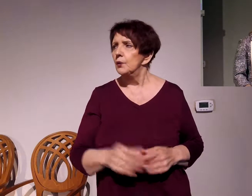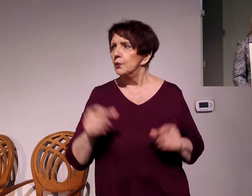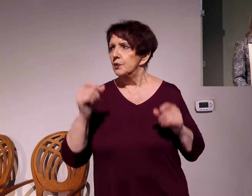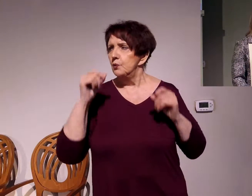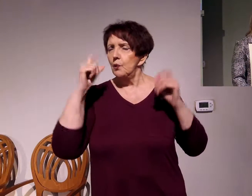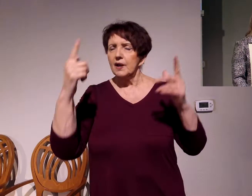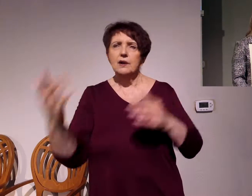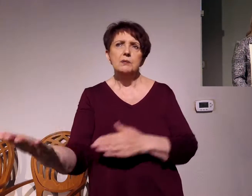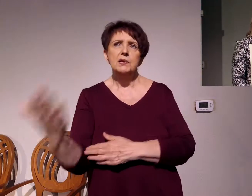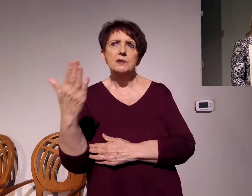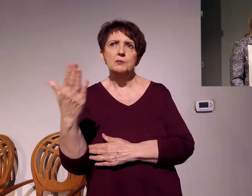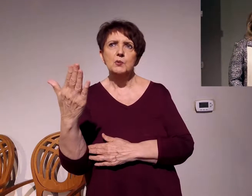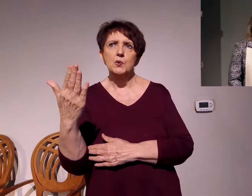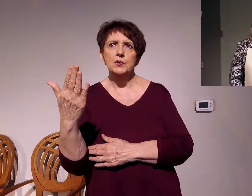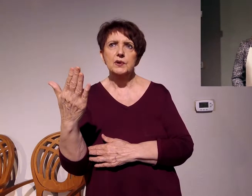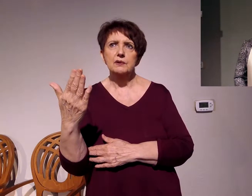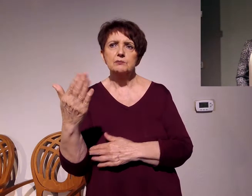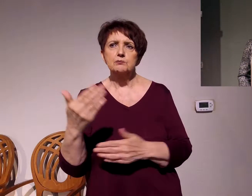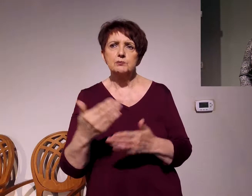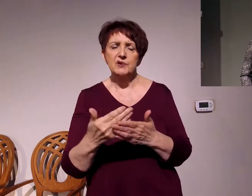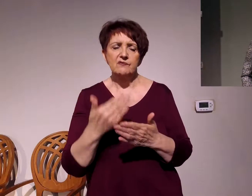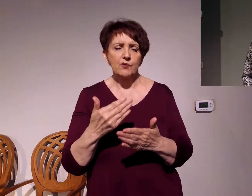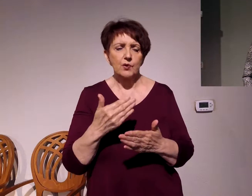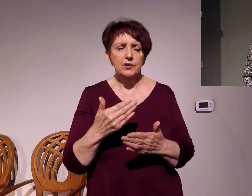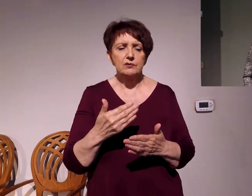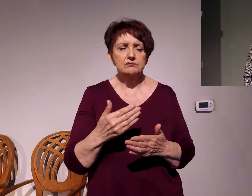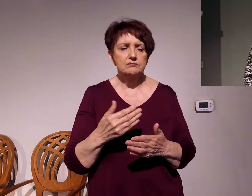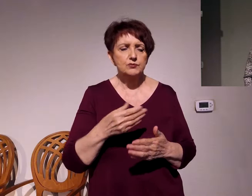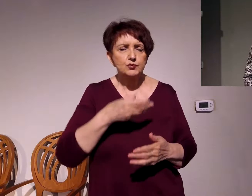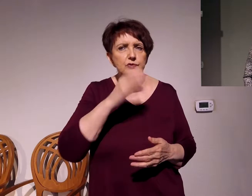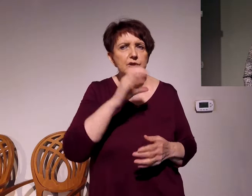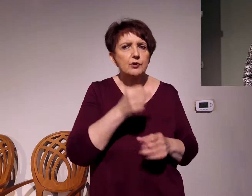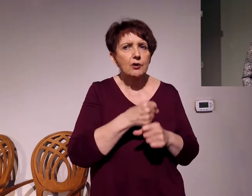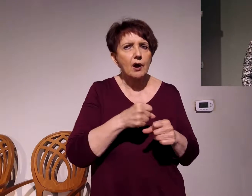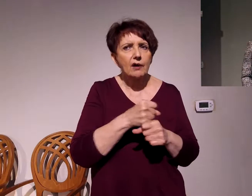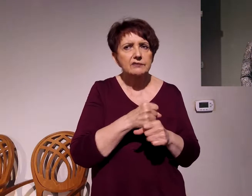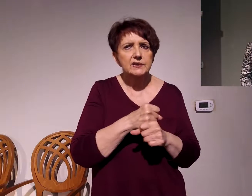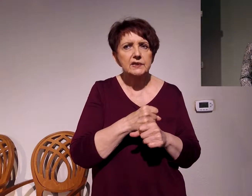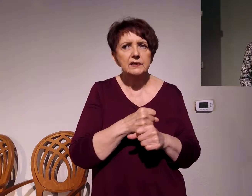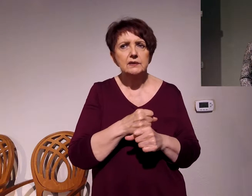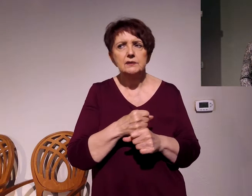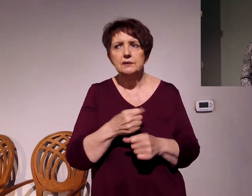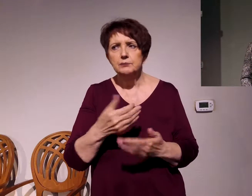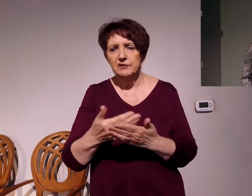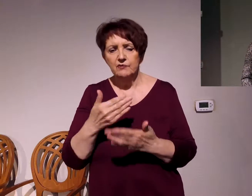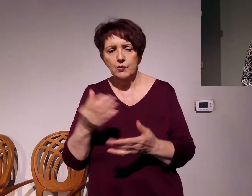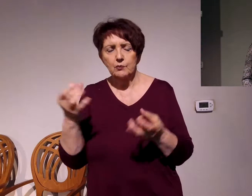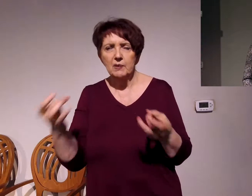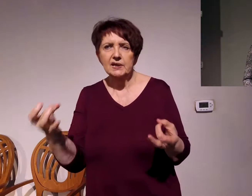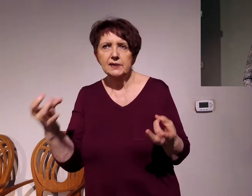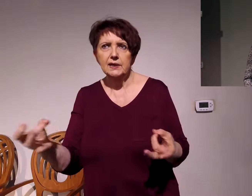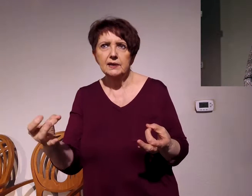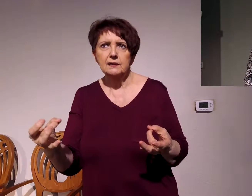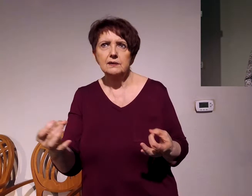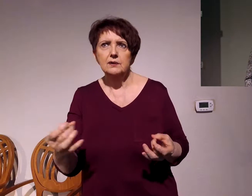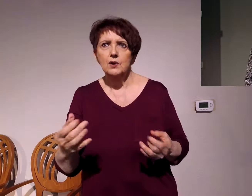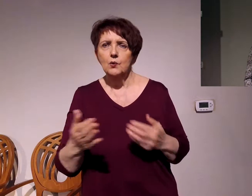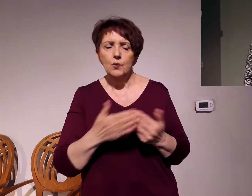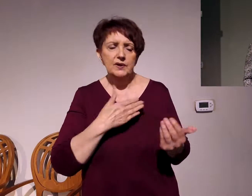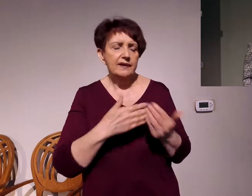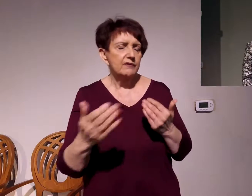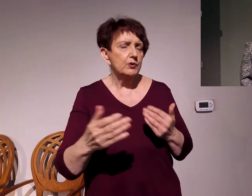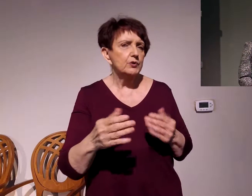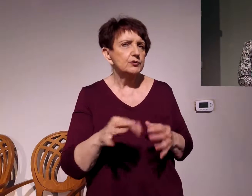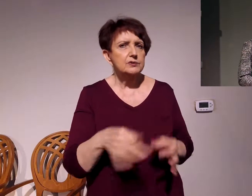you wake up in the morning, or before you even have your first cup of coffee, or even before you meditate, if you want, whatever